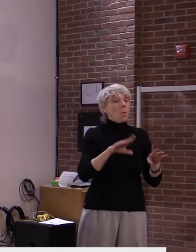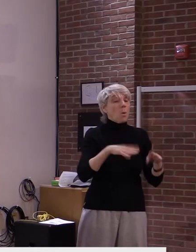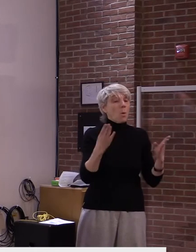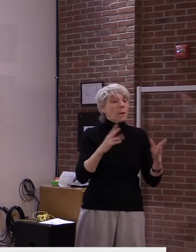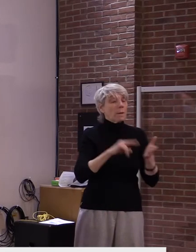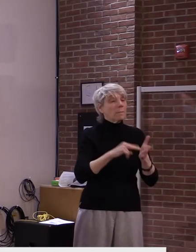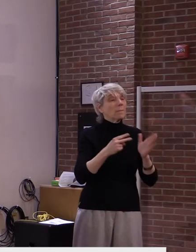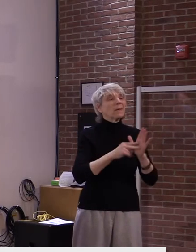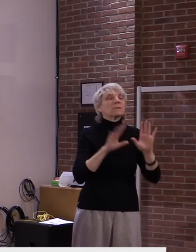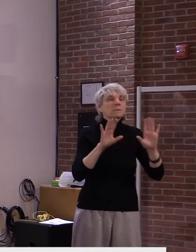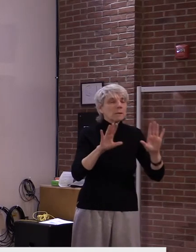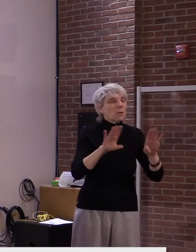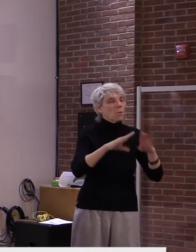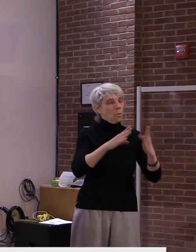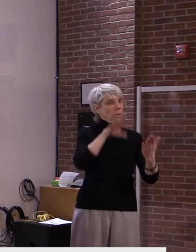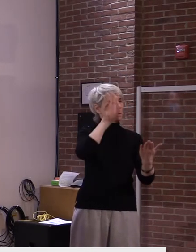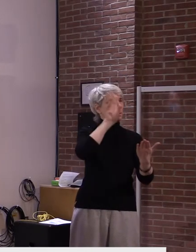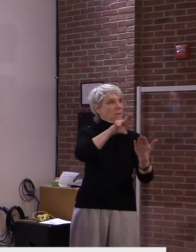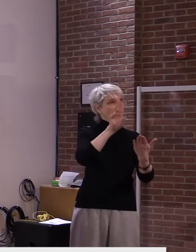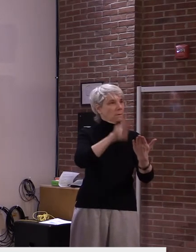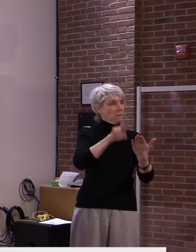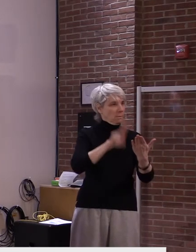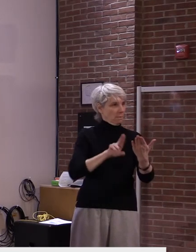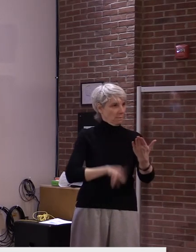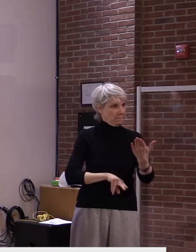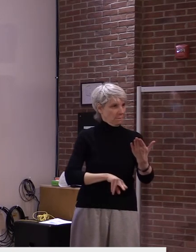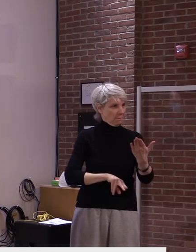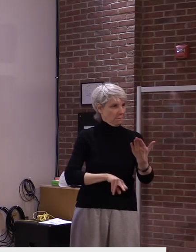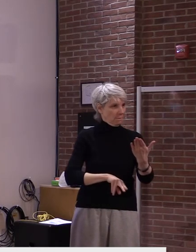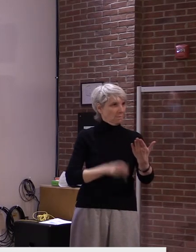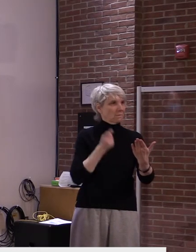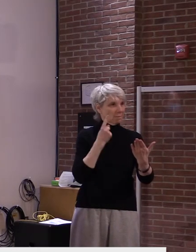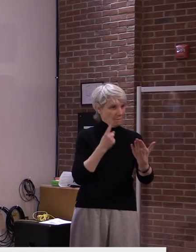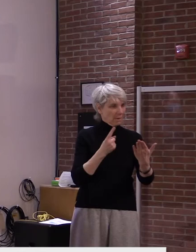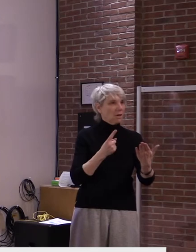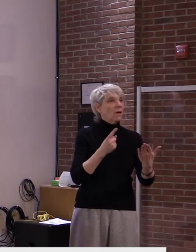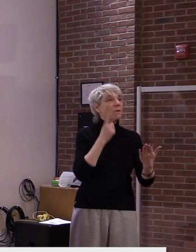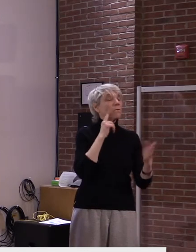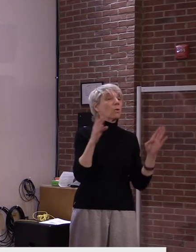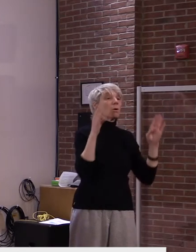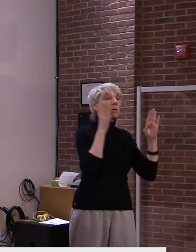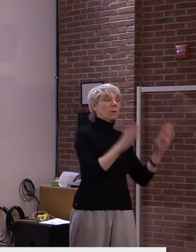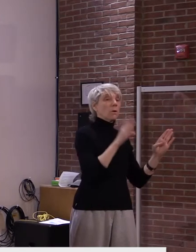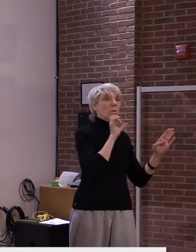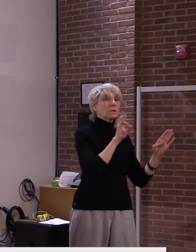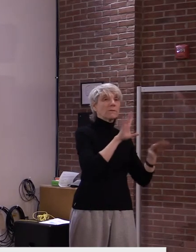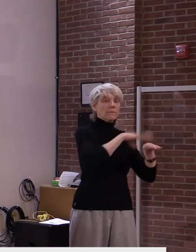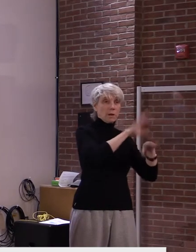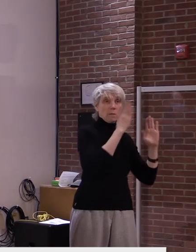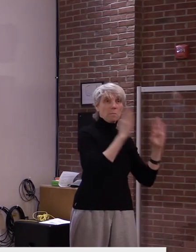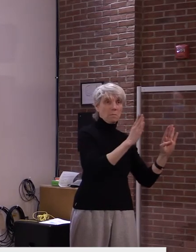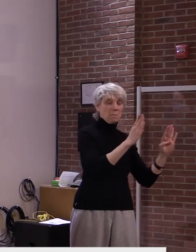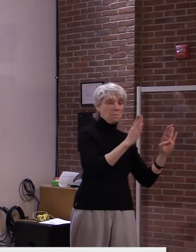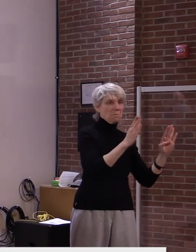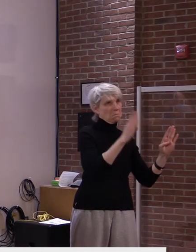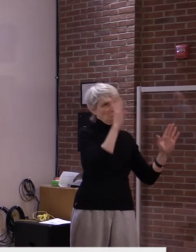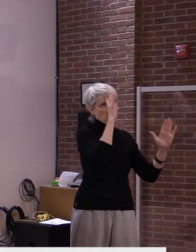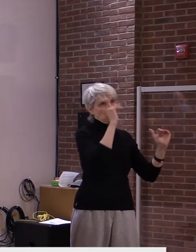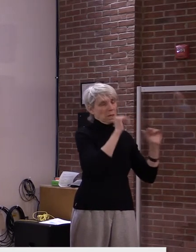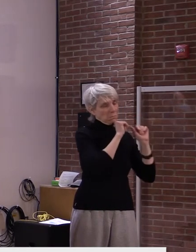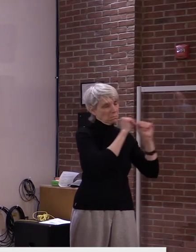registration. We're on a 5-week schedule to get through this age band, but opening it up